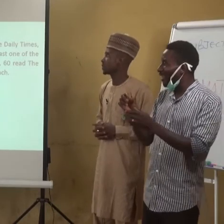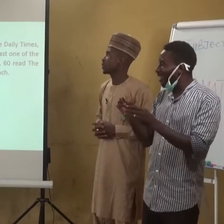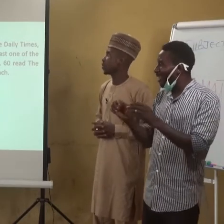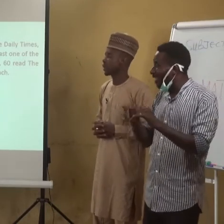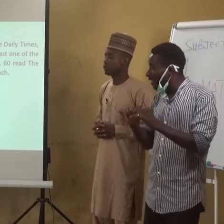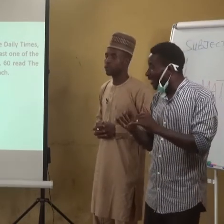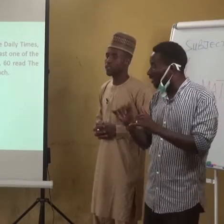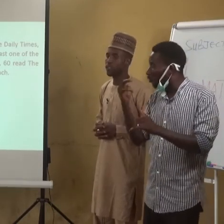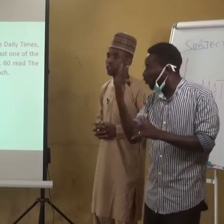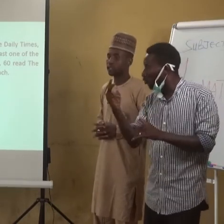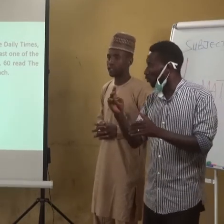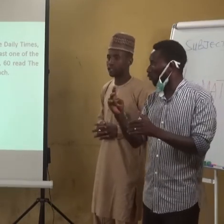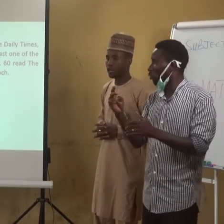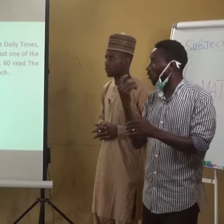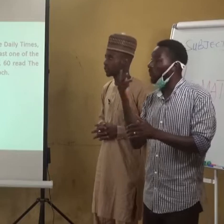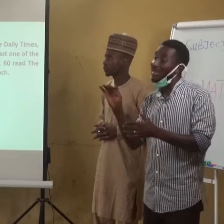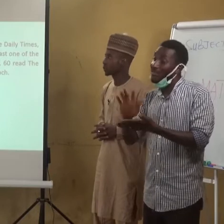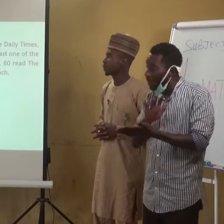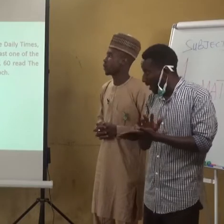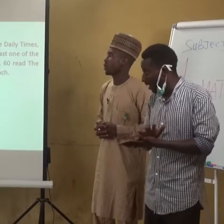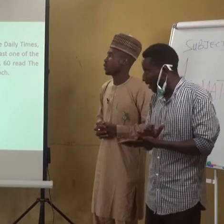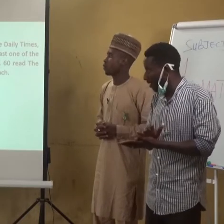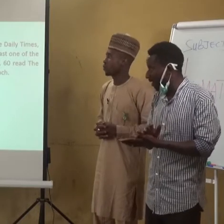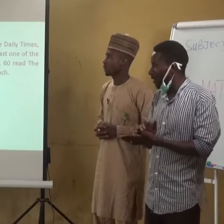181 of them read the Daily Times,